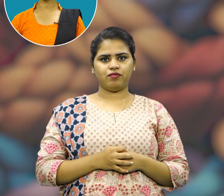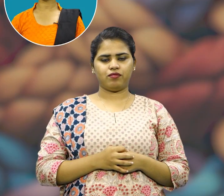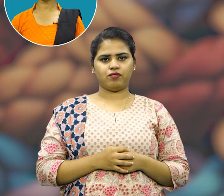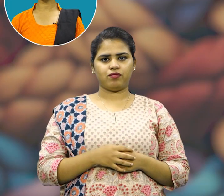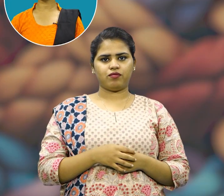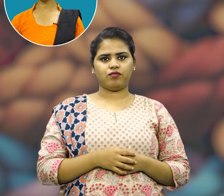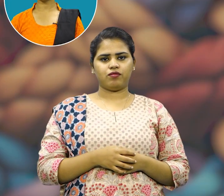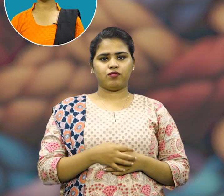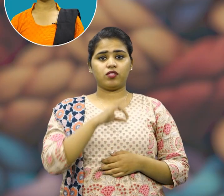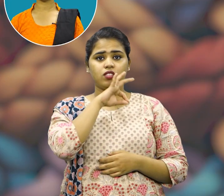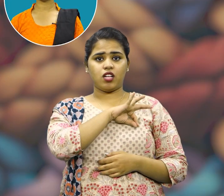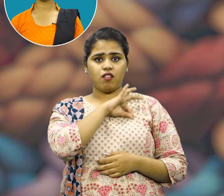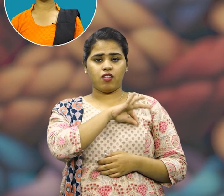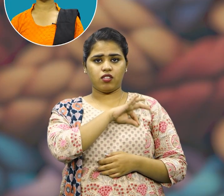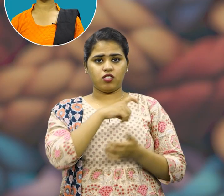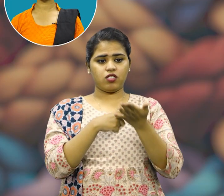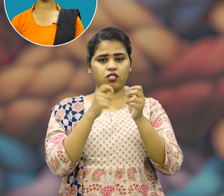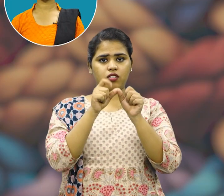Advantages of using rayon.